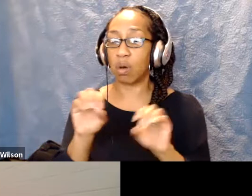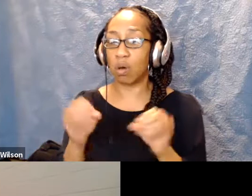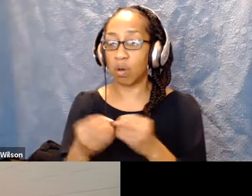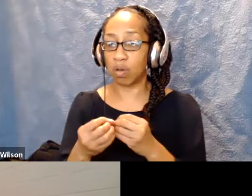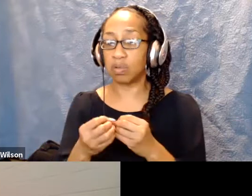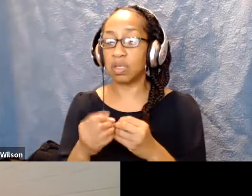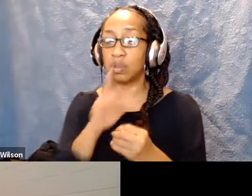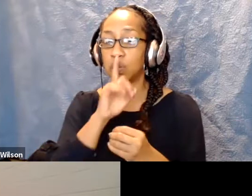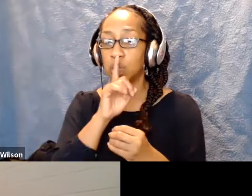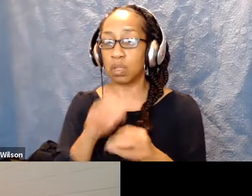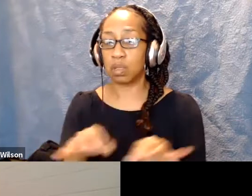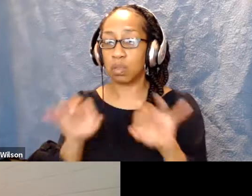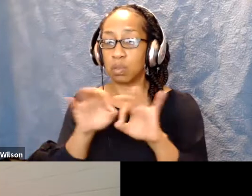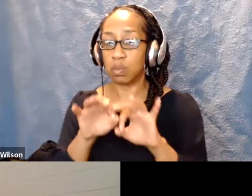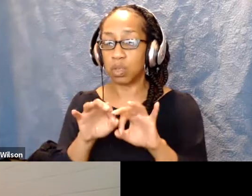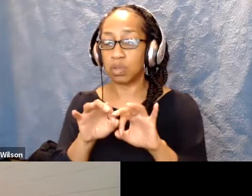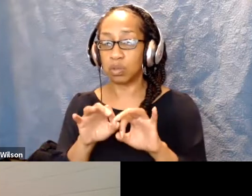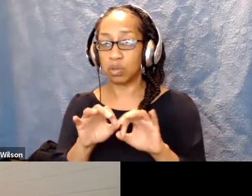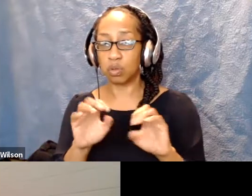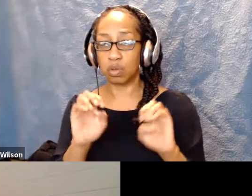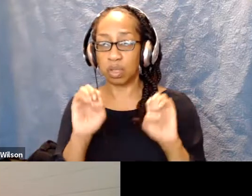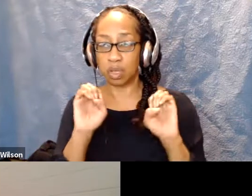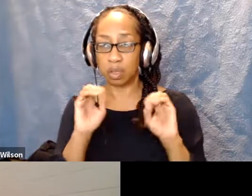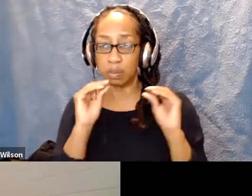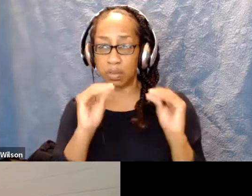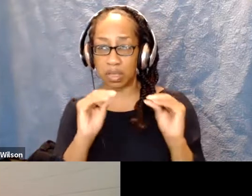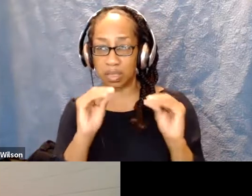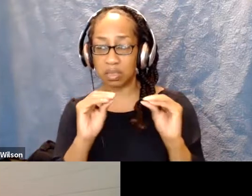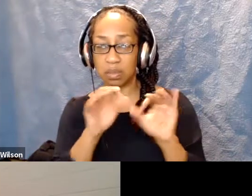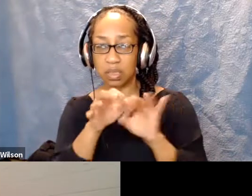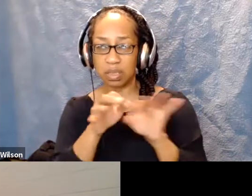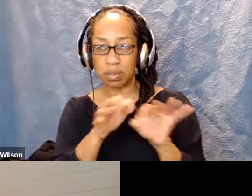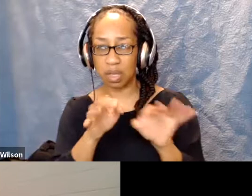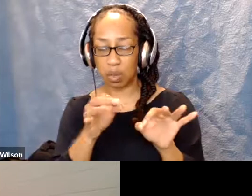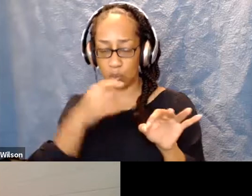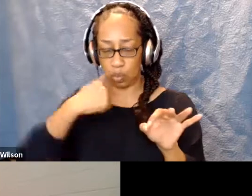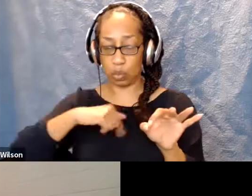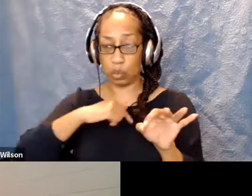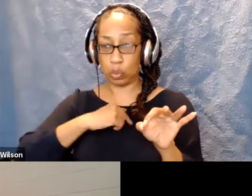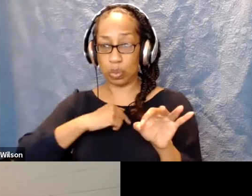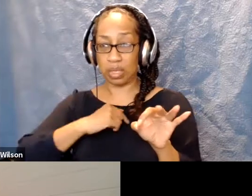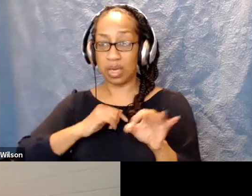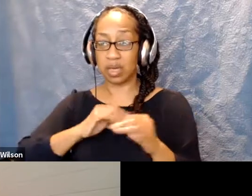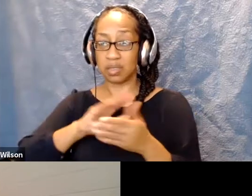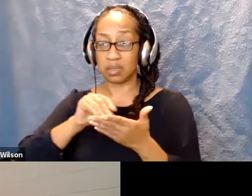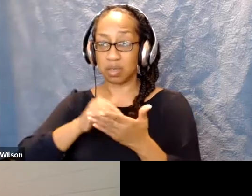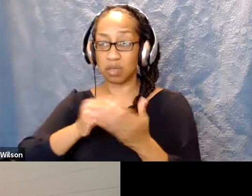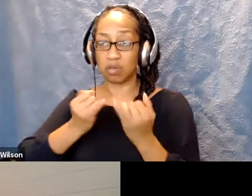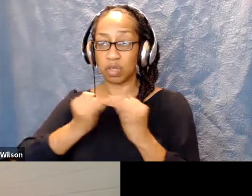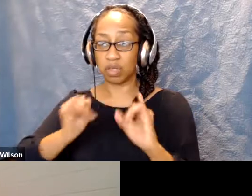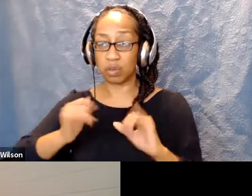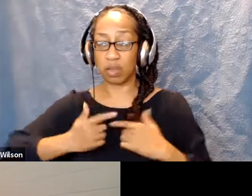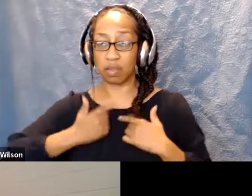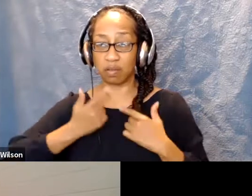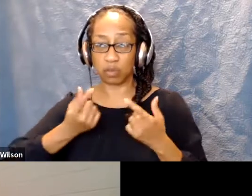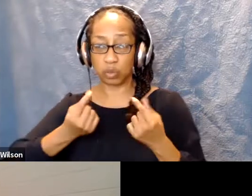really educate them on what we do as a Center for Independent Living. And I had some background